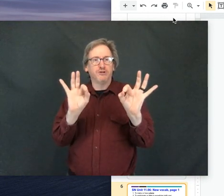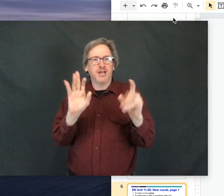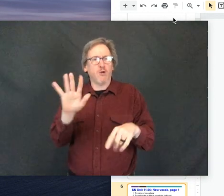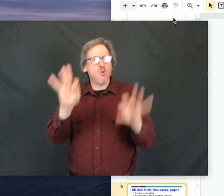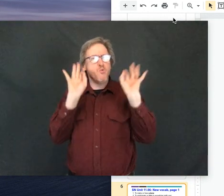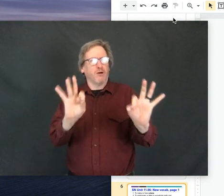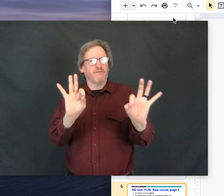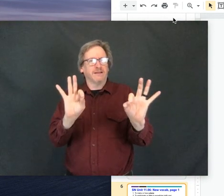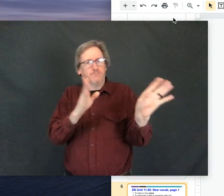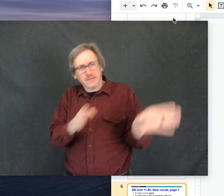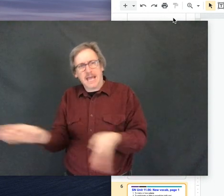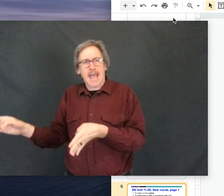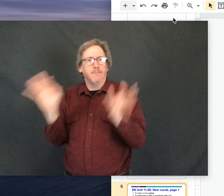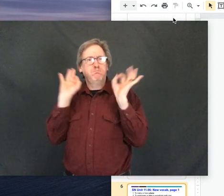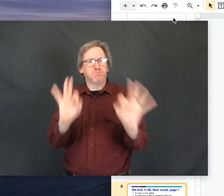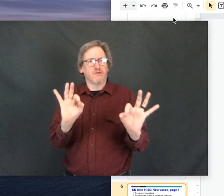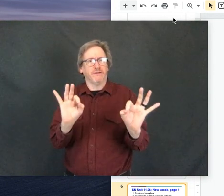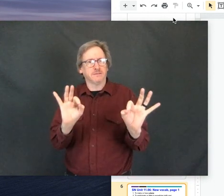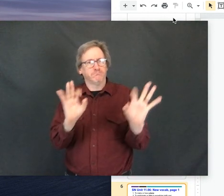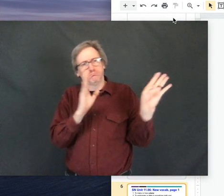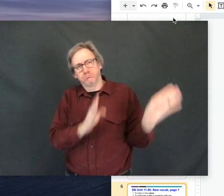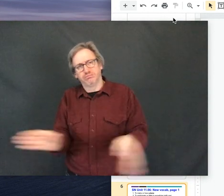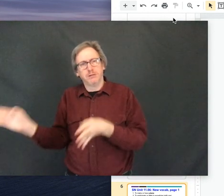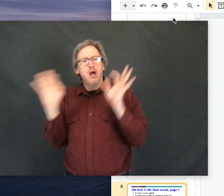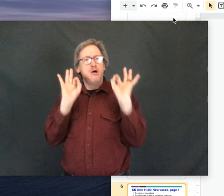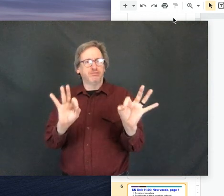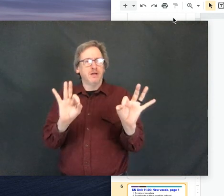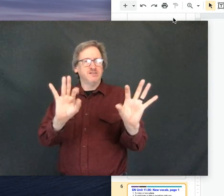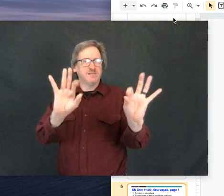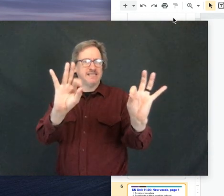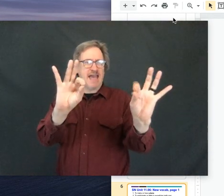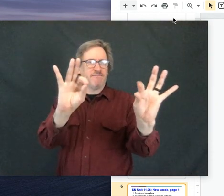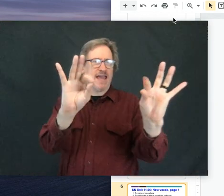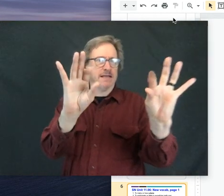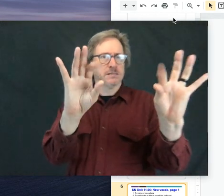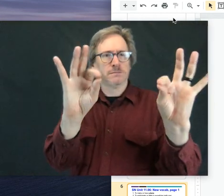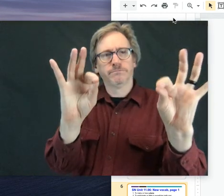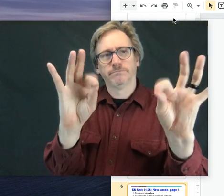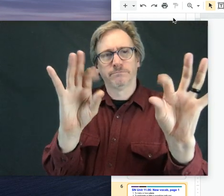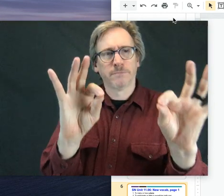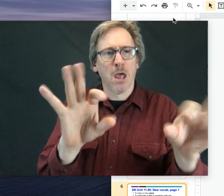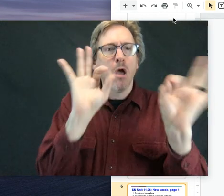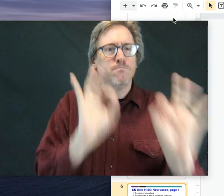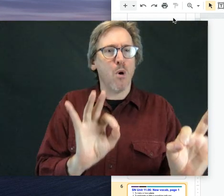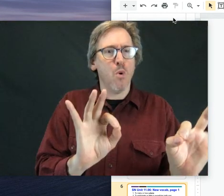For general, ooh, perfect. Plan, perfect. So it's F hands.